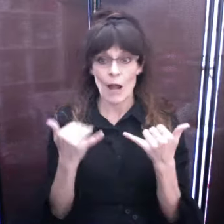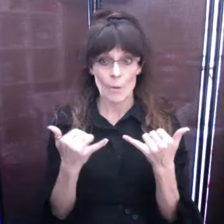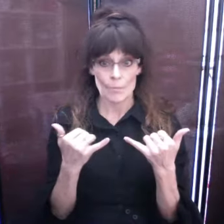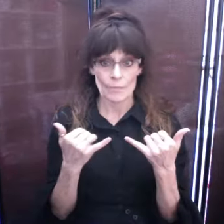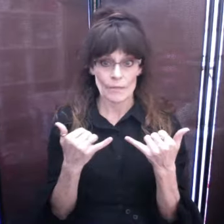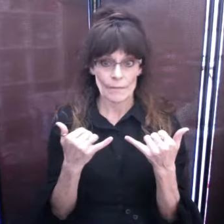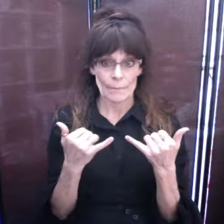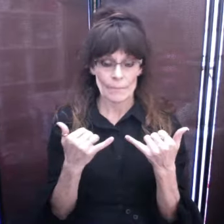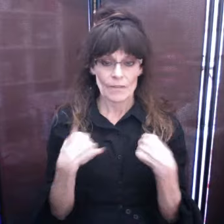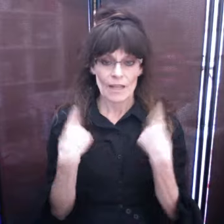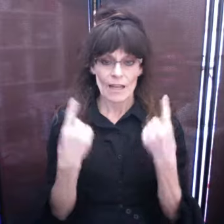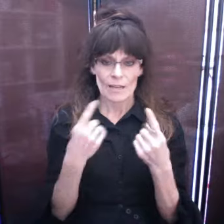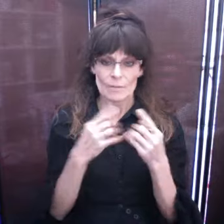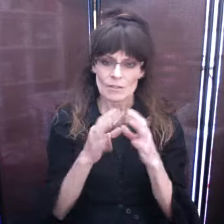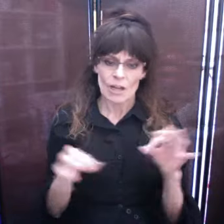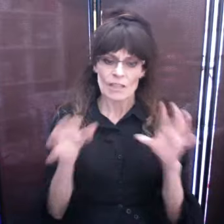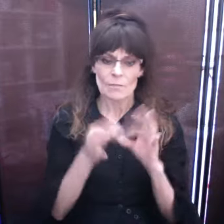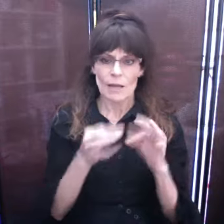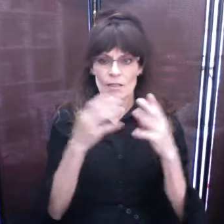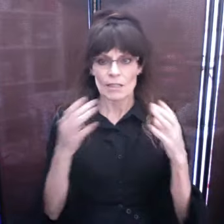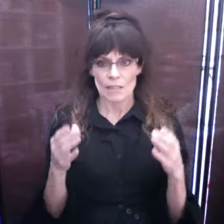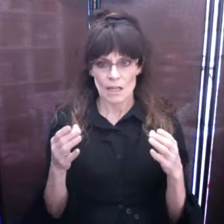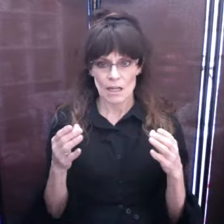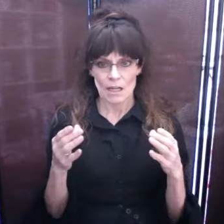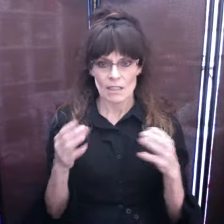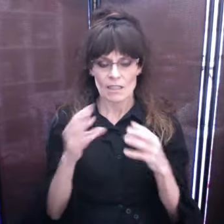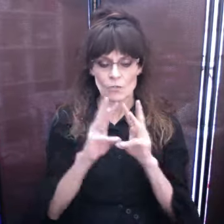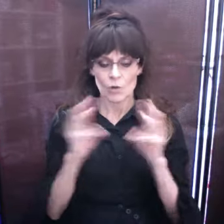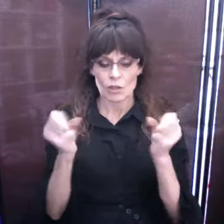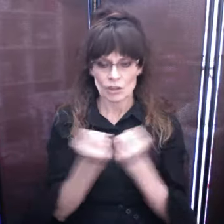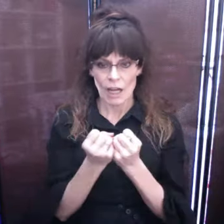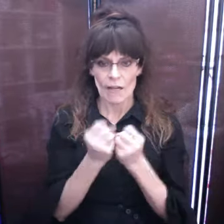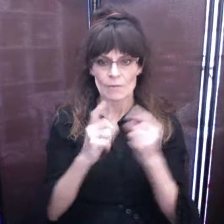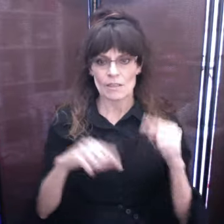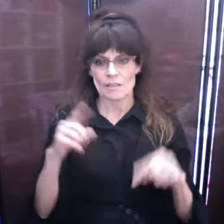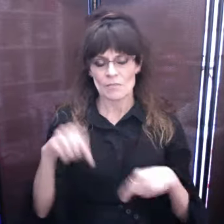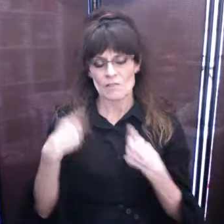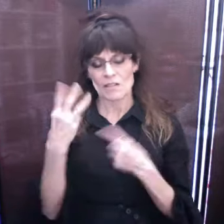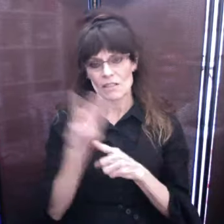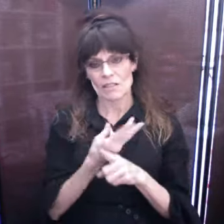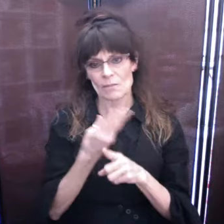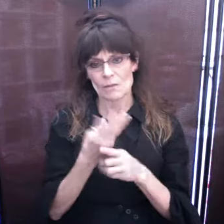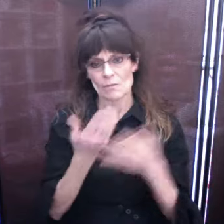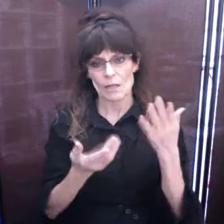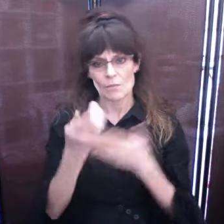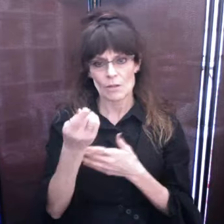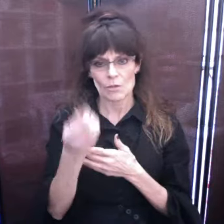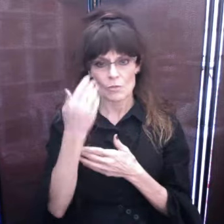I've been talking about this a lot at some of these workshops and things for the last 6 months. Some of you may or may not be familiar with the concept. It's called